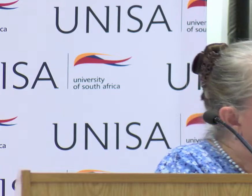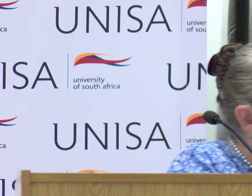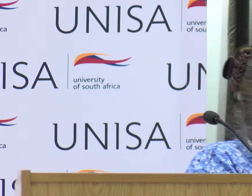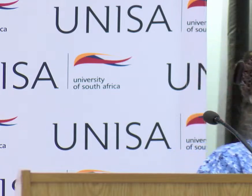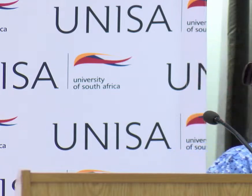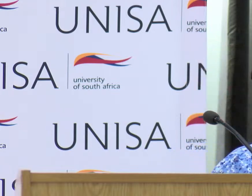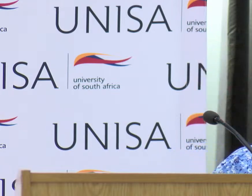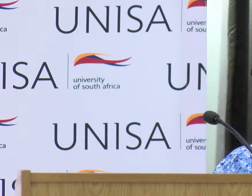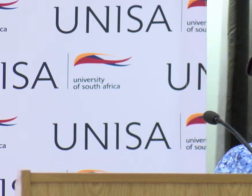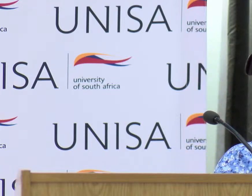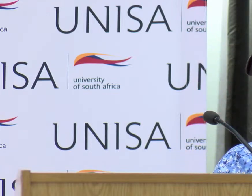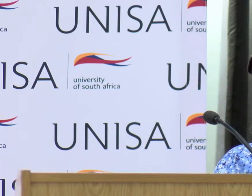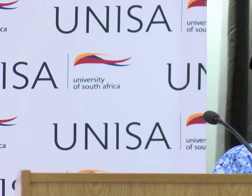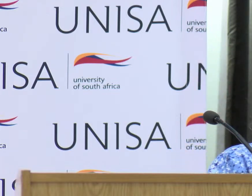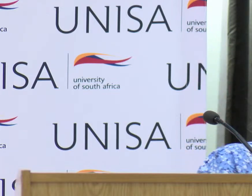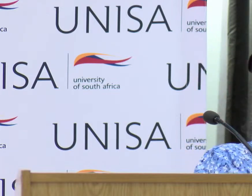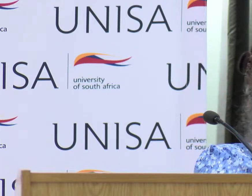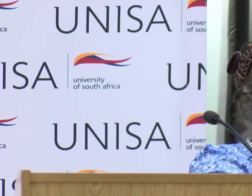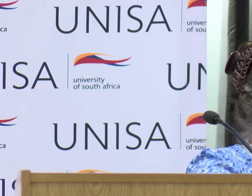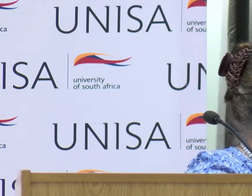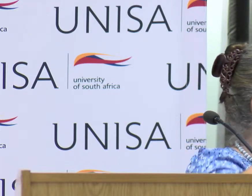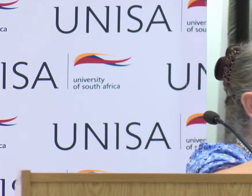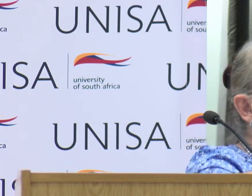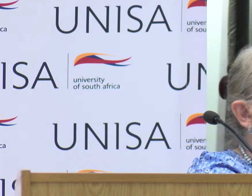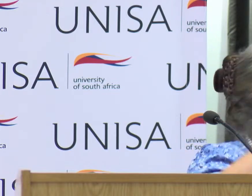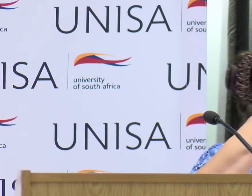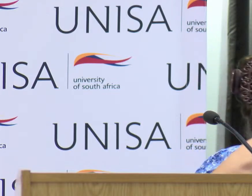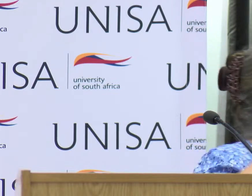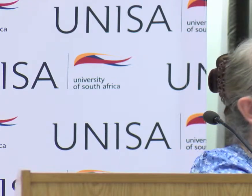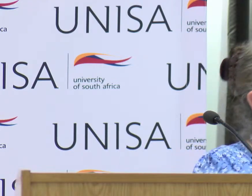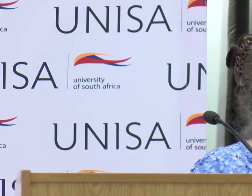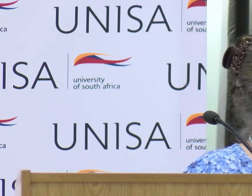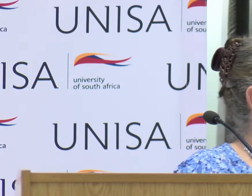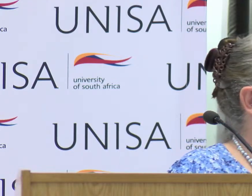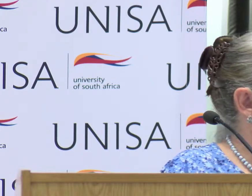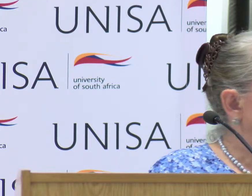The deaf never learns to read when you sign